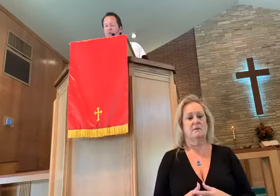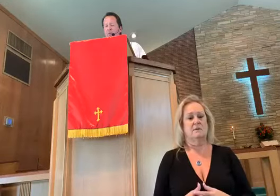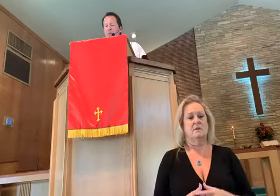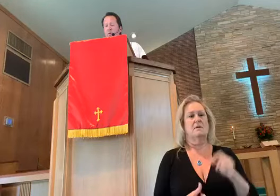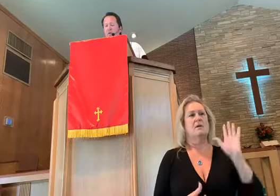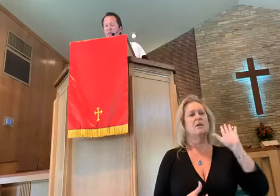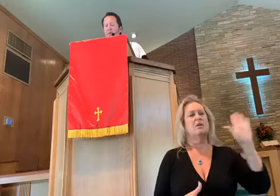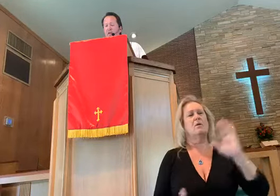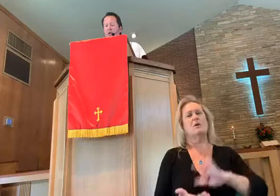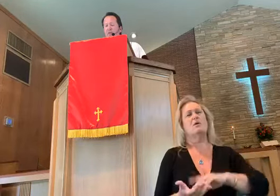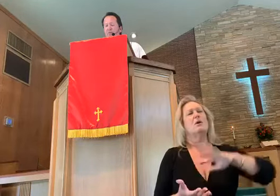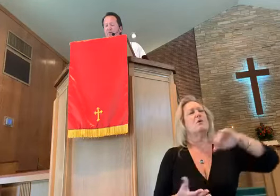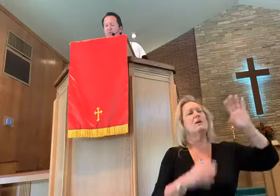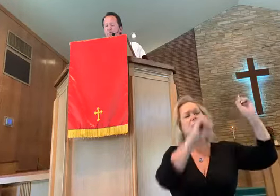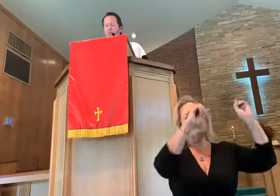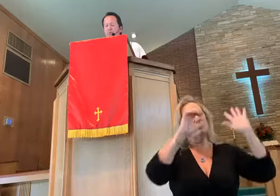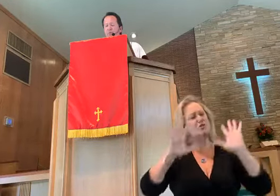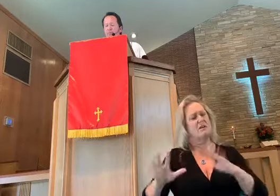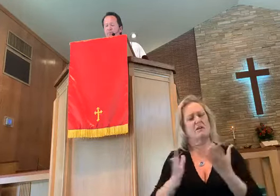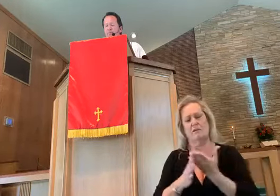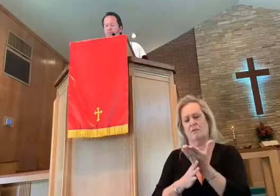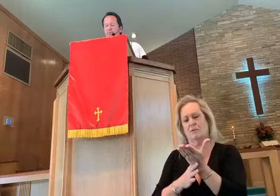that your glory may shine through.